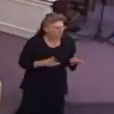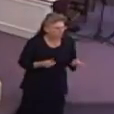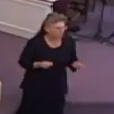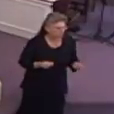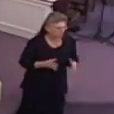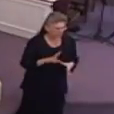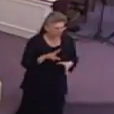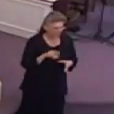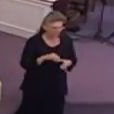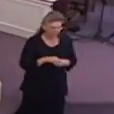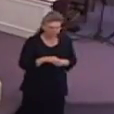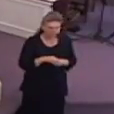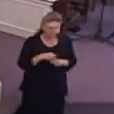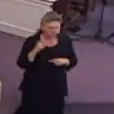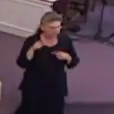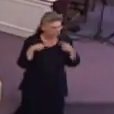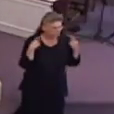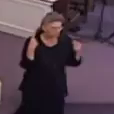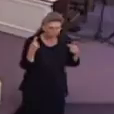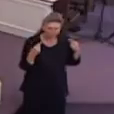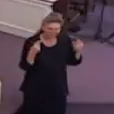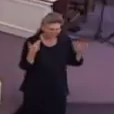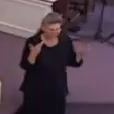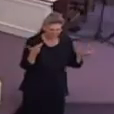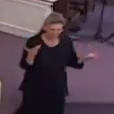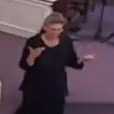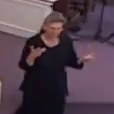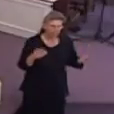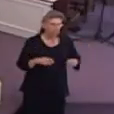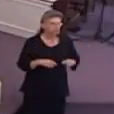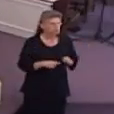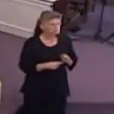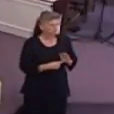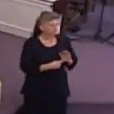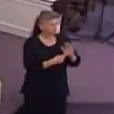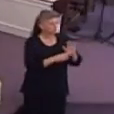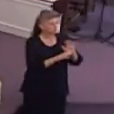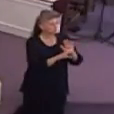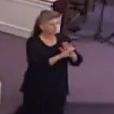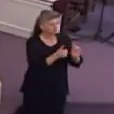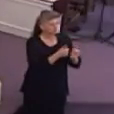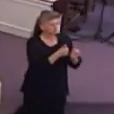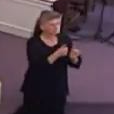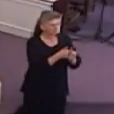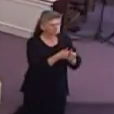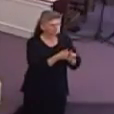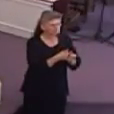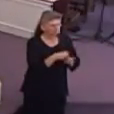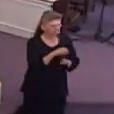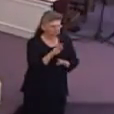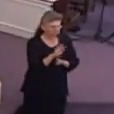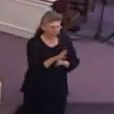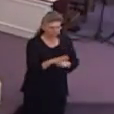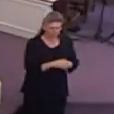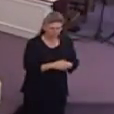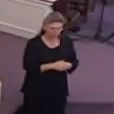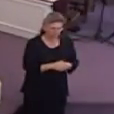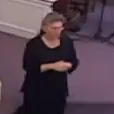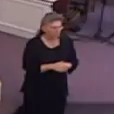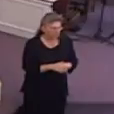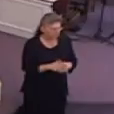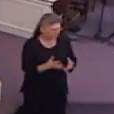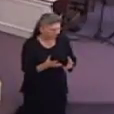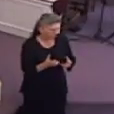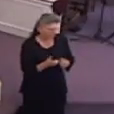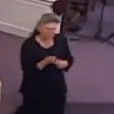and styles, and she props up her image on social media, and she is vulnerable by her cravings for